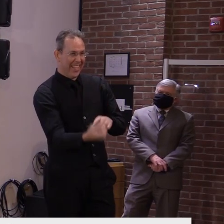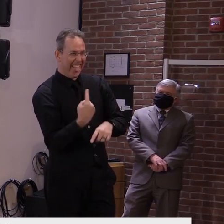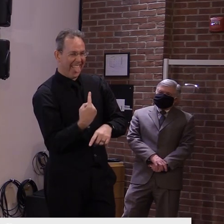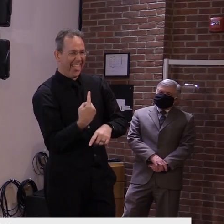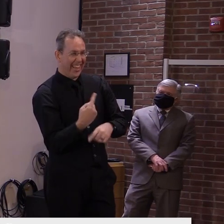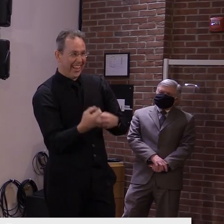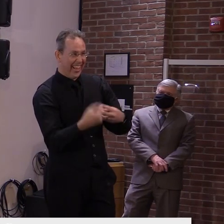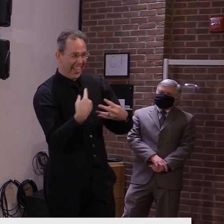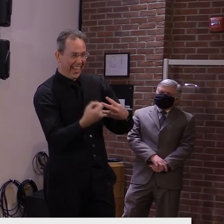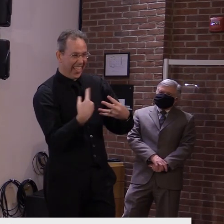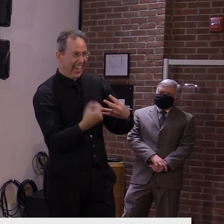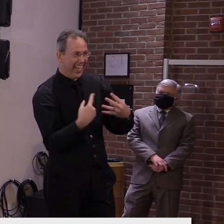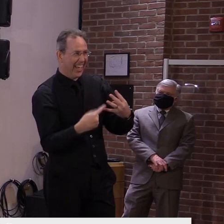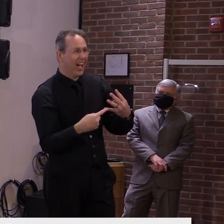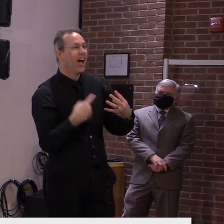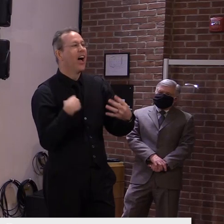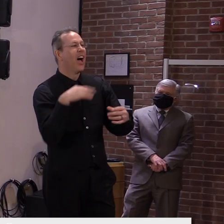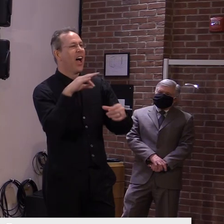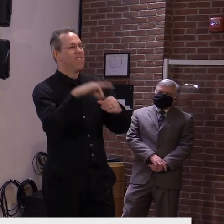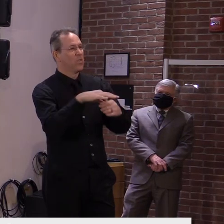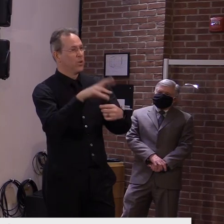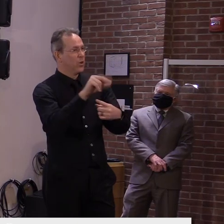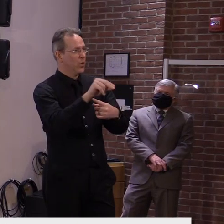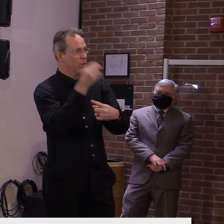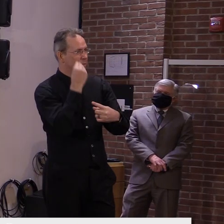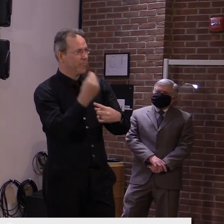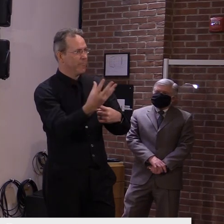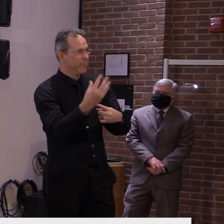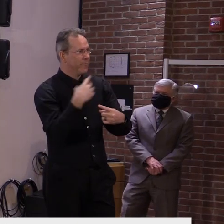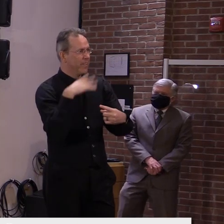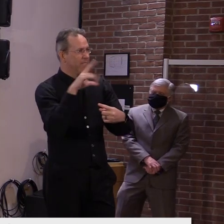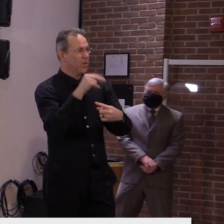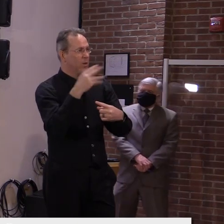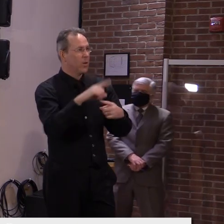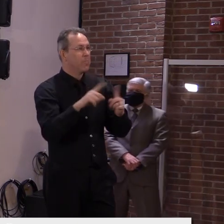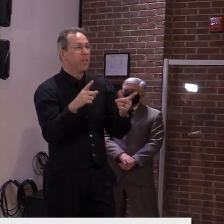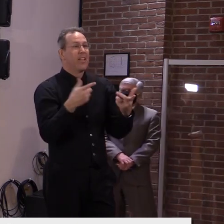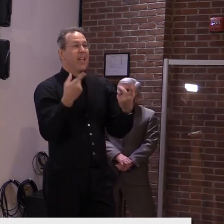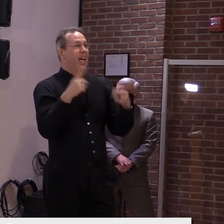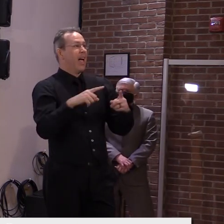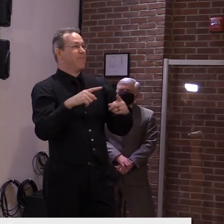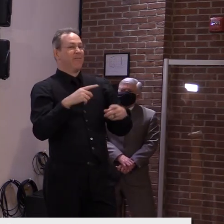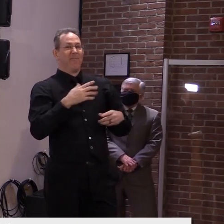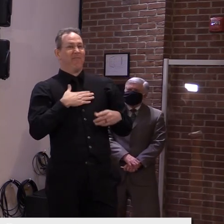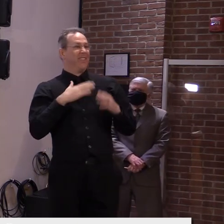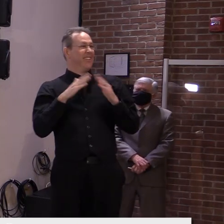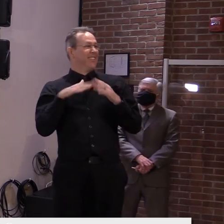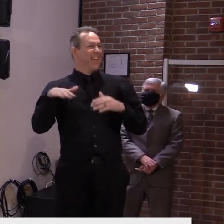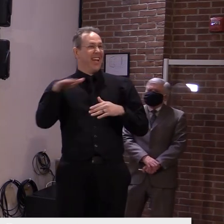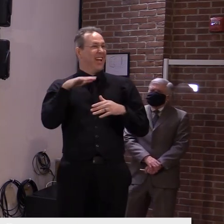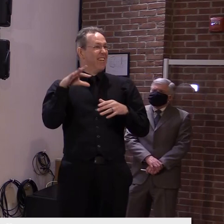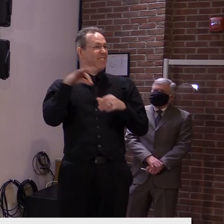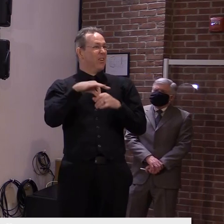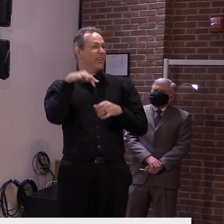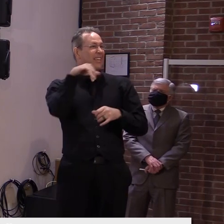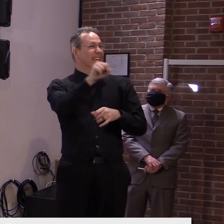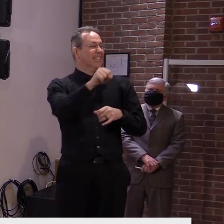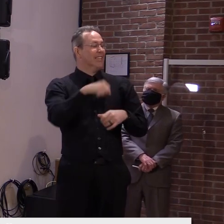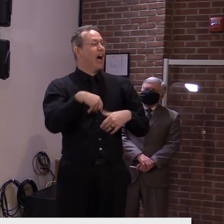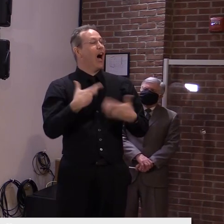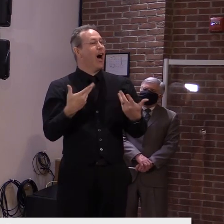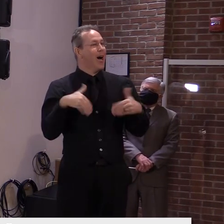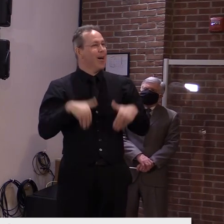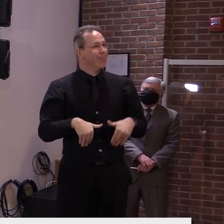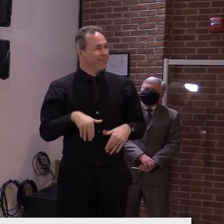I voted no. I was on the losing end in Berlin, but I was very grateful for having the opportunity to at